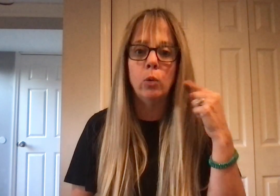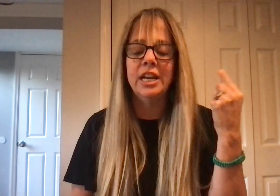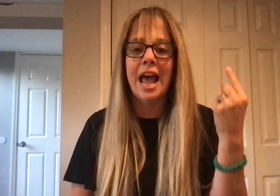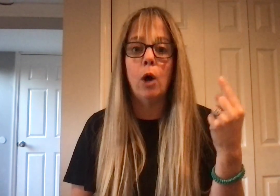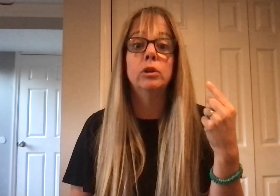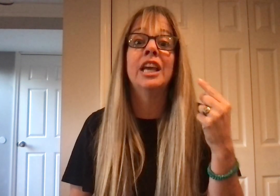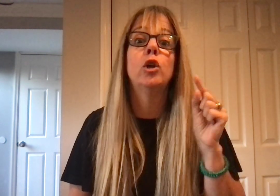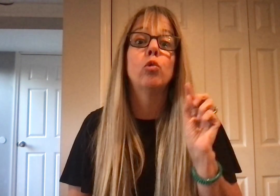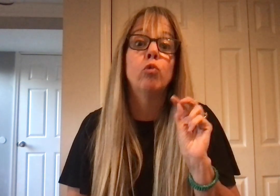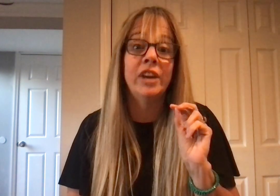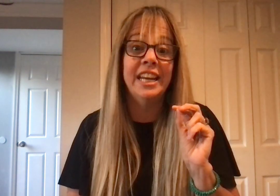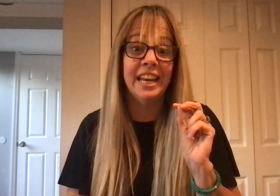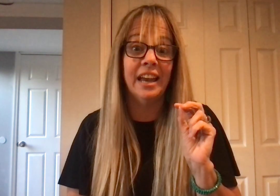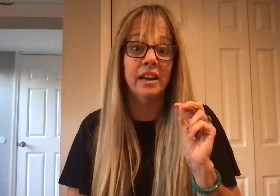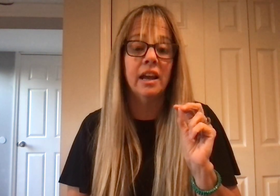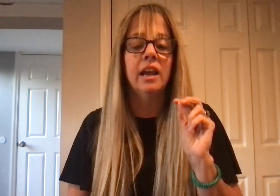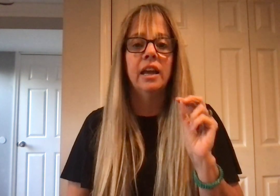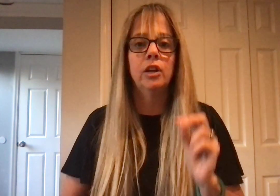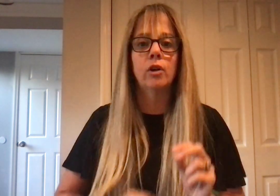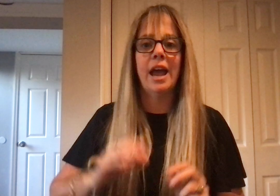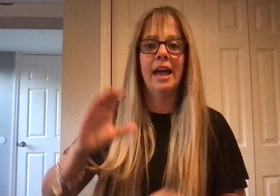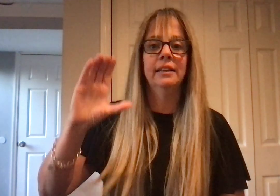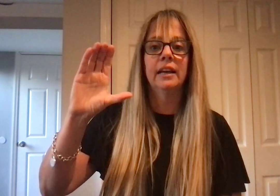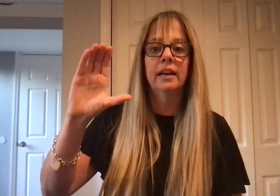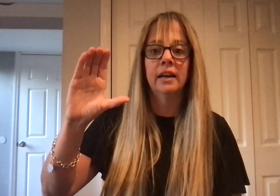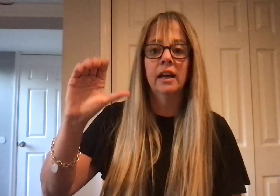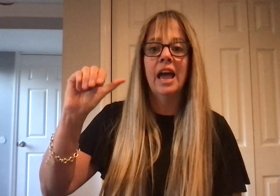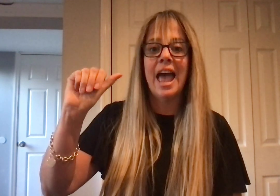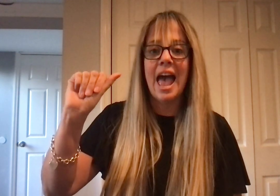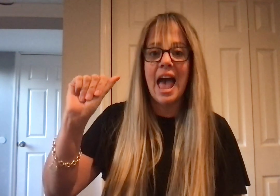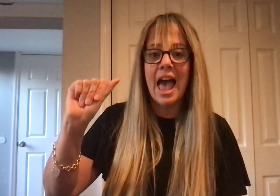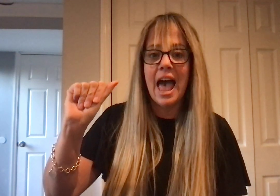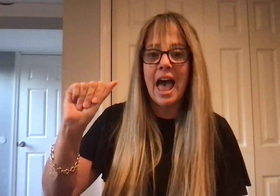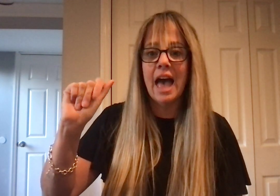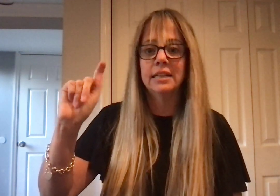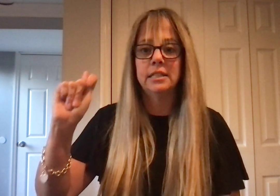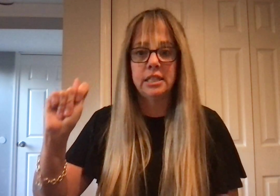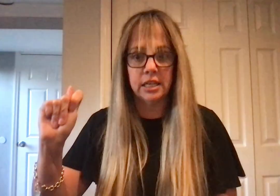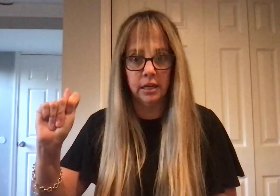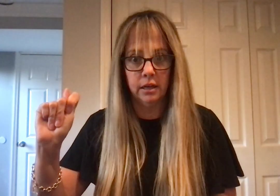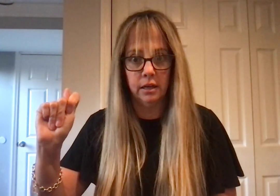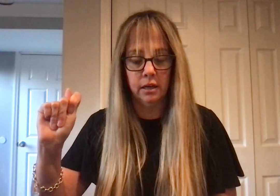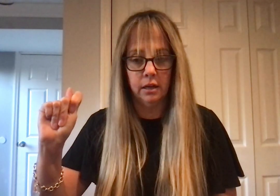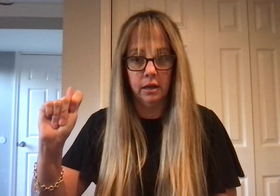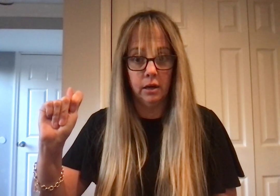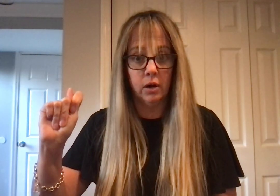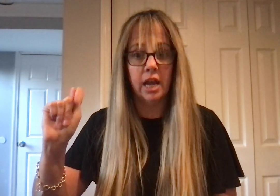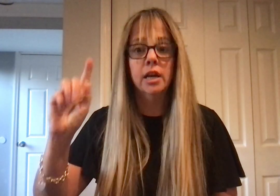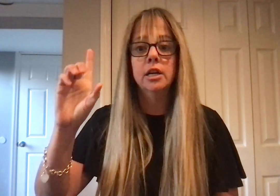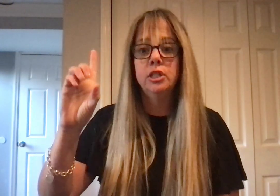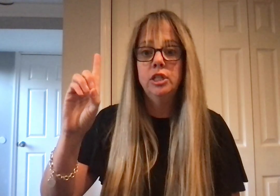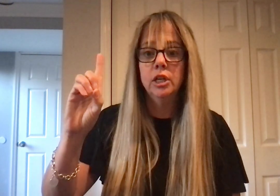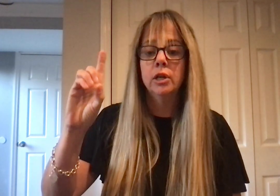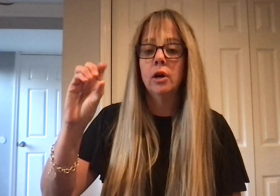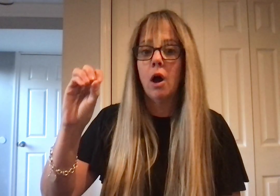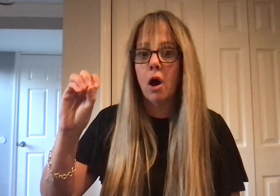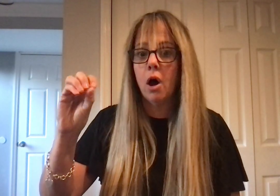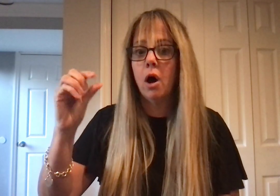it out like you're reading it in your head, like at. Okay?